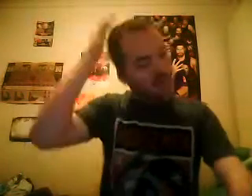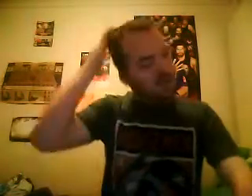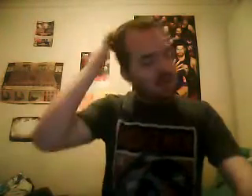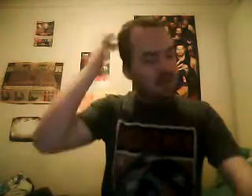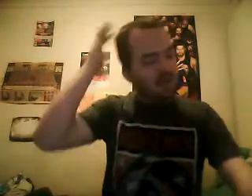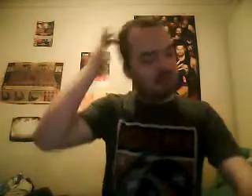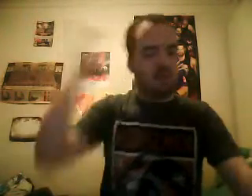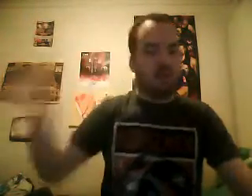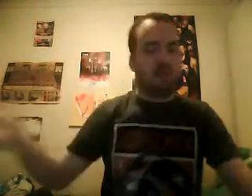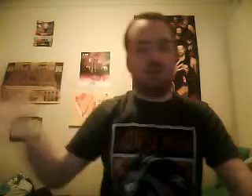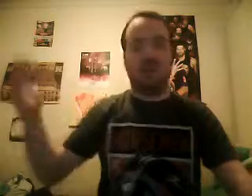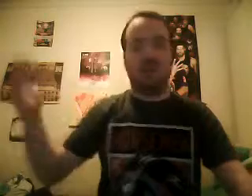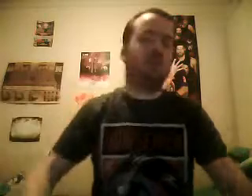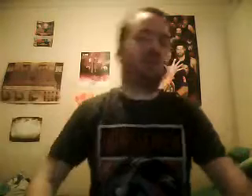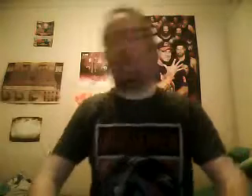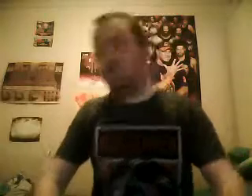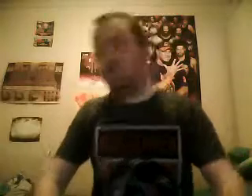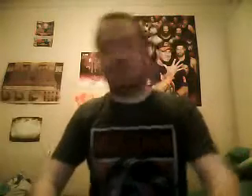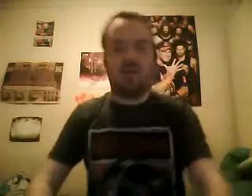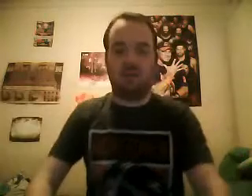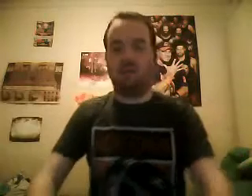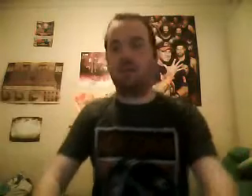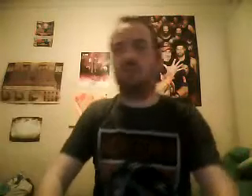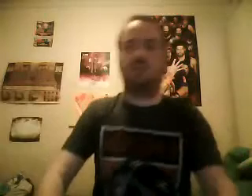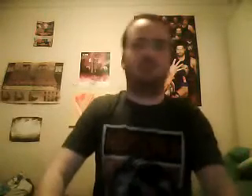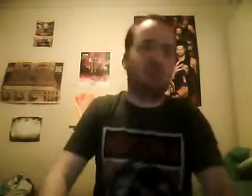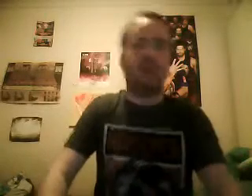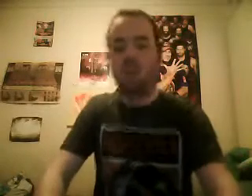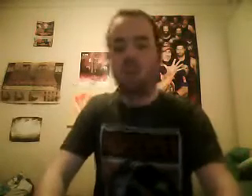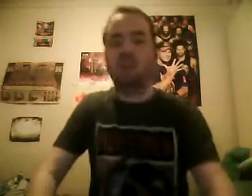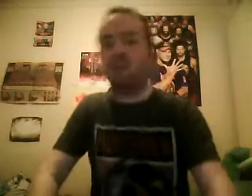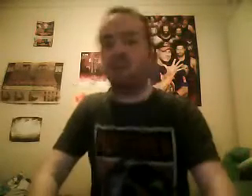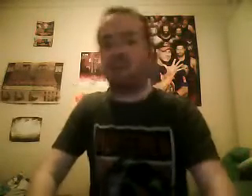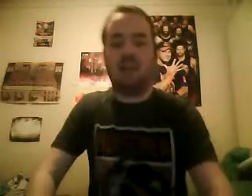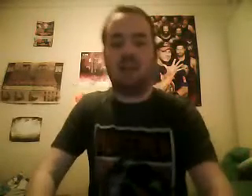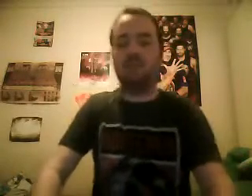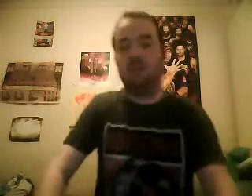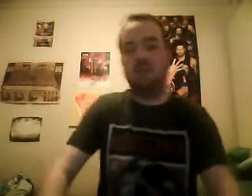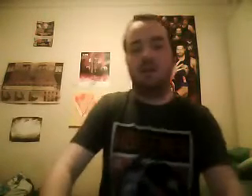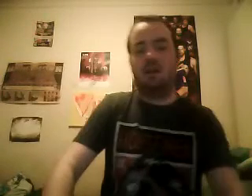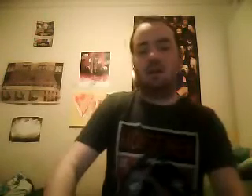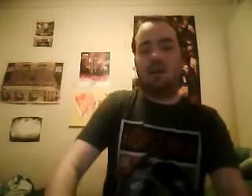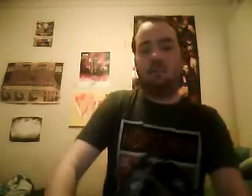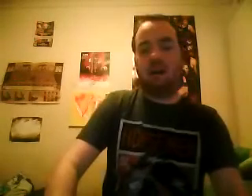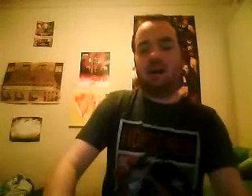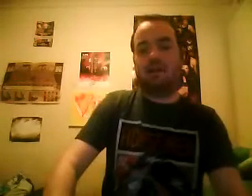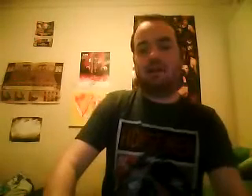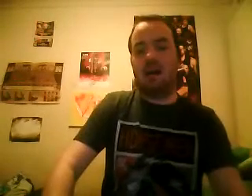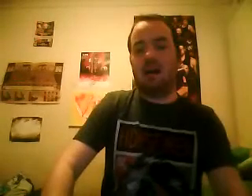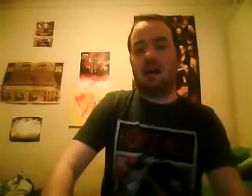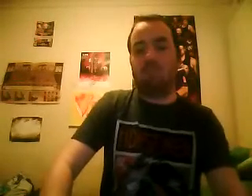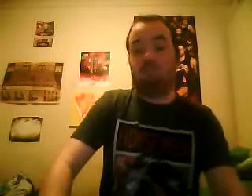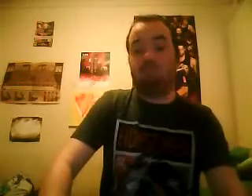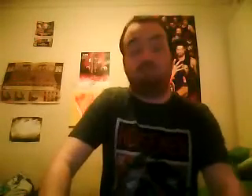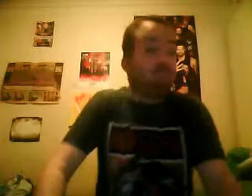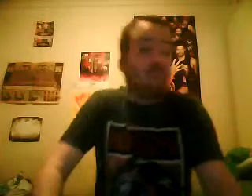the Heavy Machinery, they wanted to challenge for the tag team titles. Brian and Rowan did accept, but they